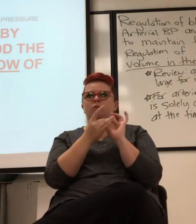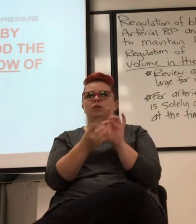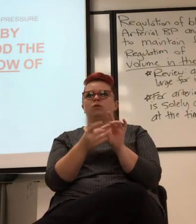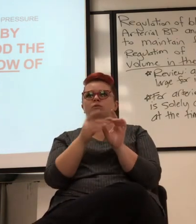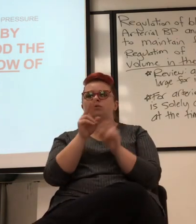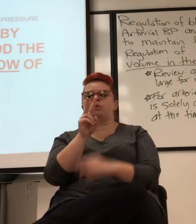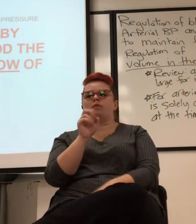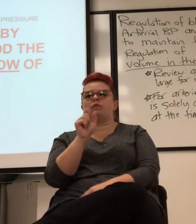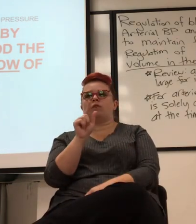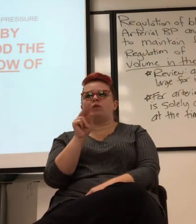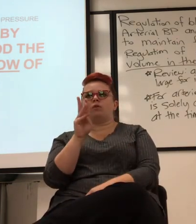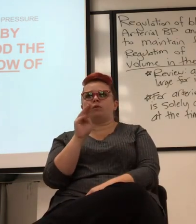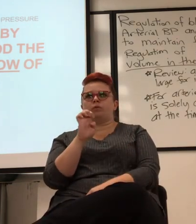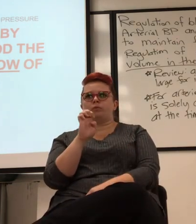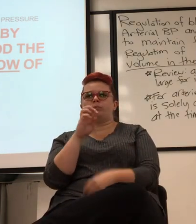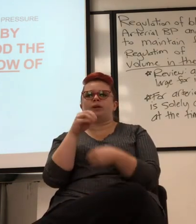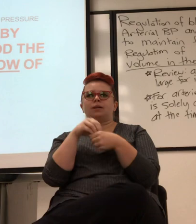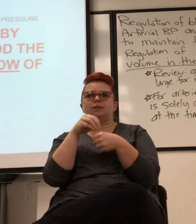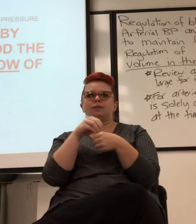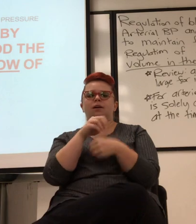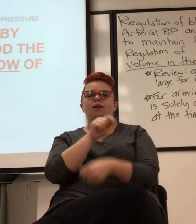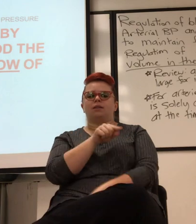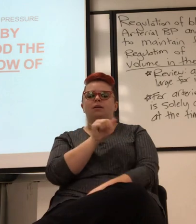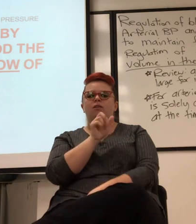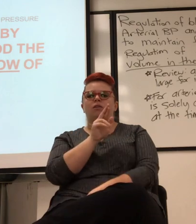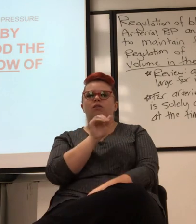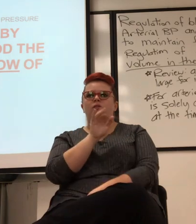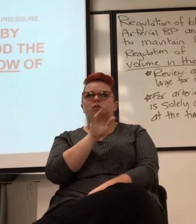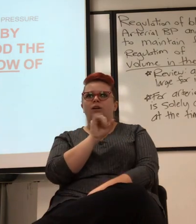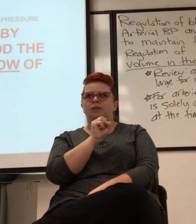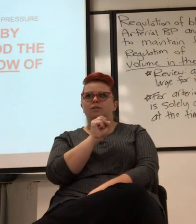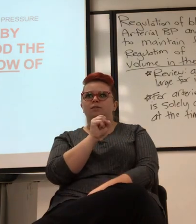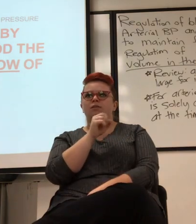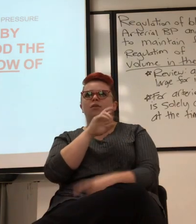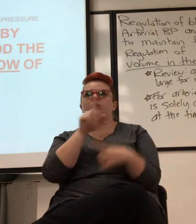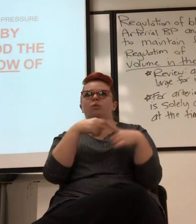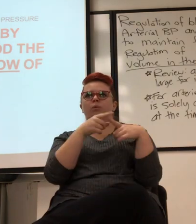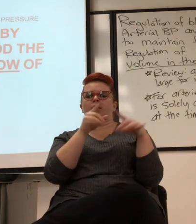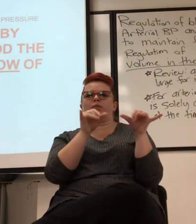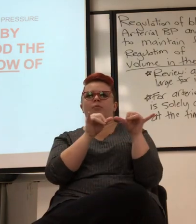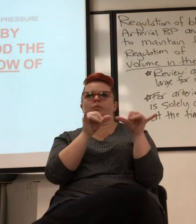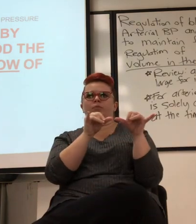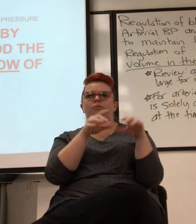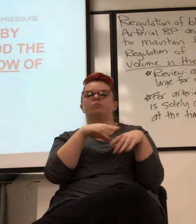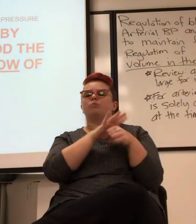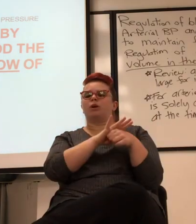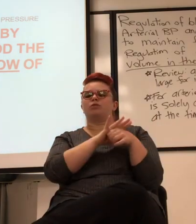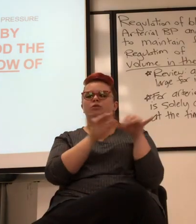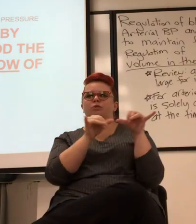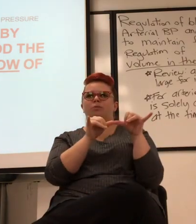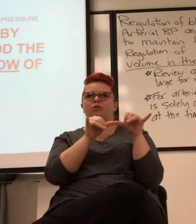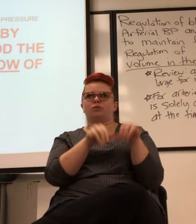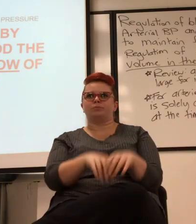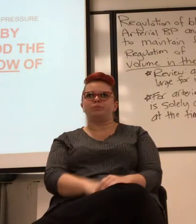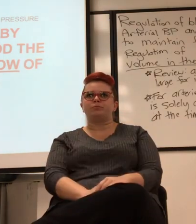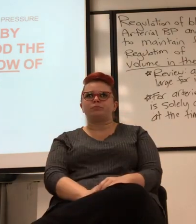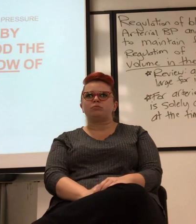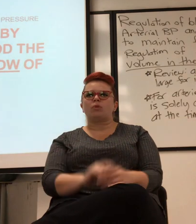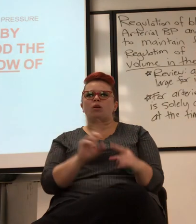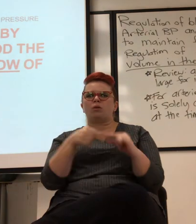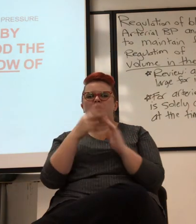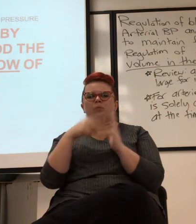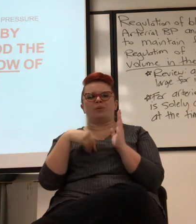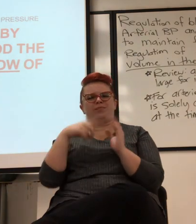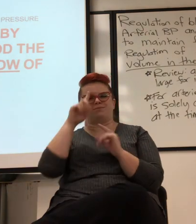volume residing in the artery at the time pressure is measured. So whenever I read this, I think of like the nurses